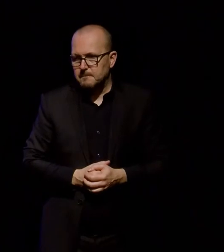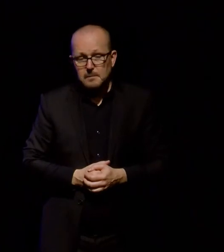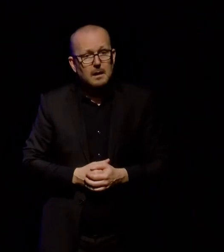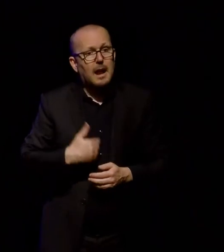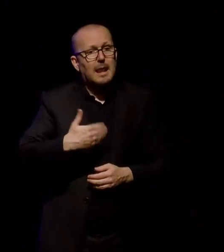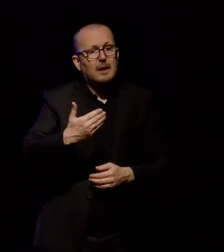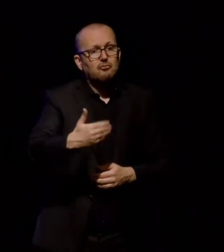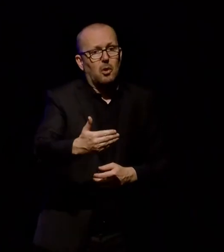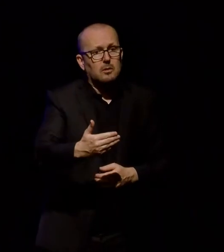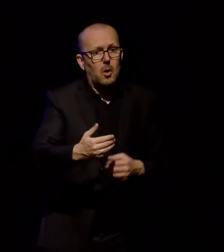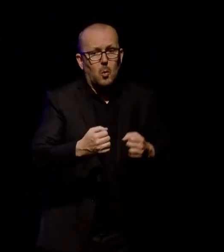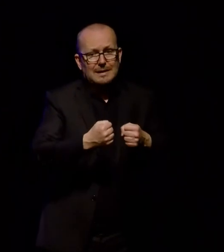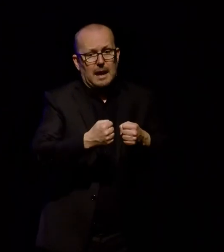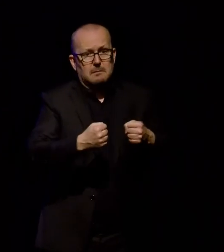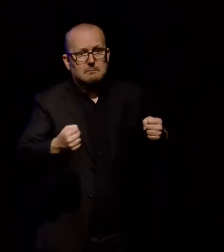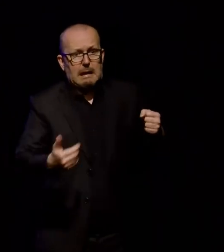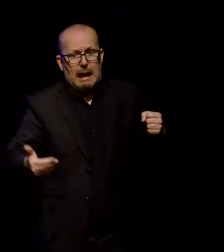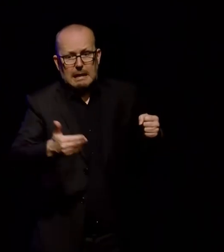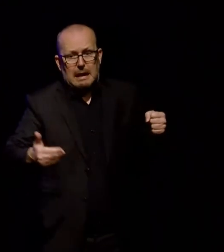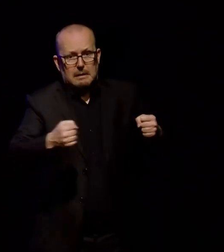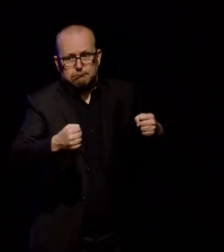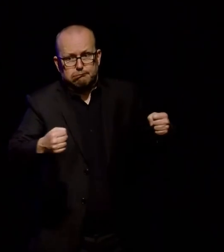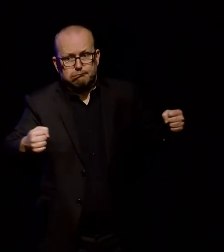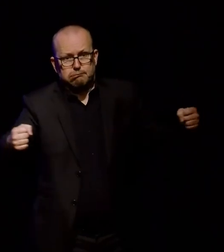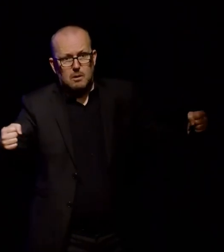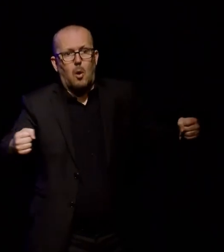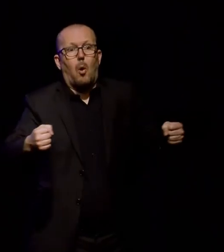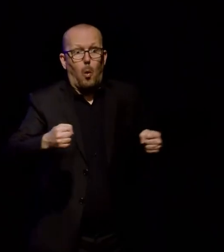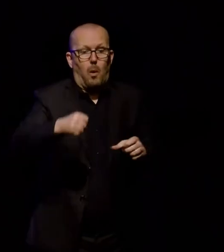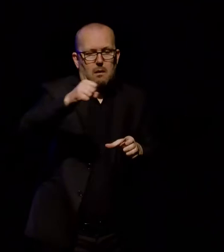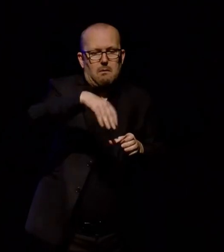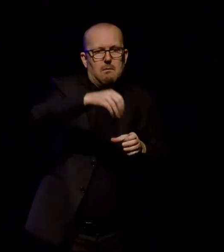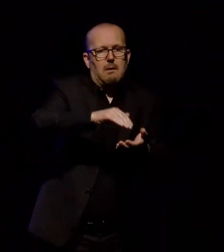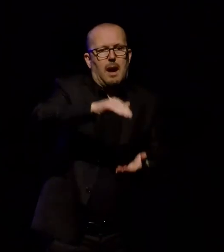adding more of these buckets, or vertically by adding more into these buckets.